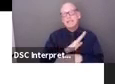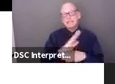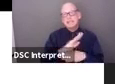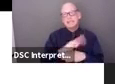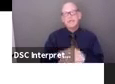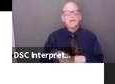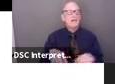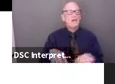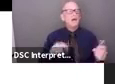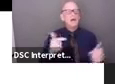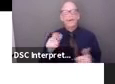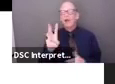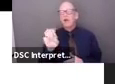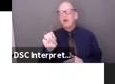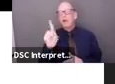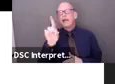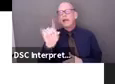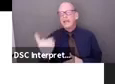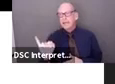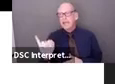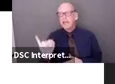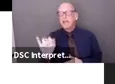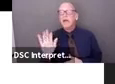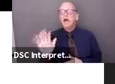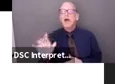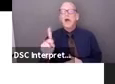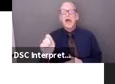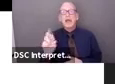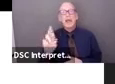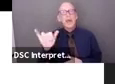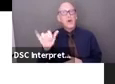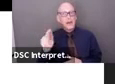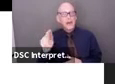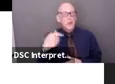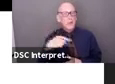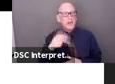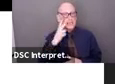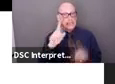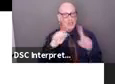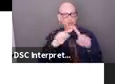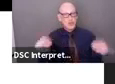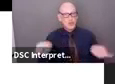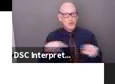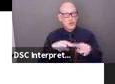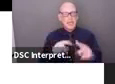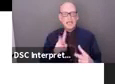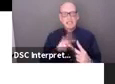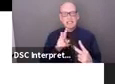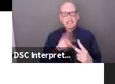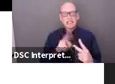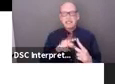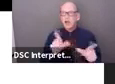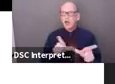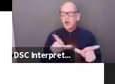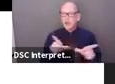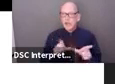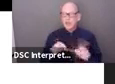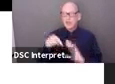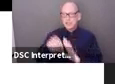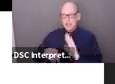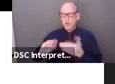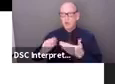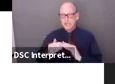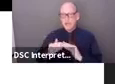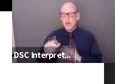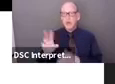that's great. And we can see right here on the screen that there are a couple of different locations for the Job Connection Center, one downtown, one